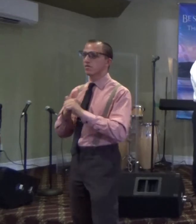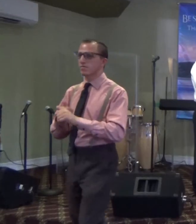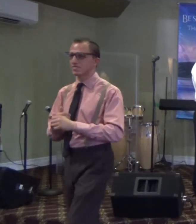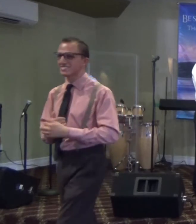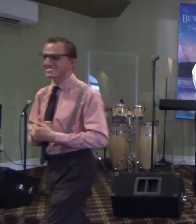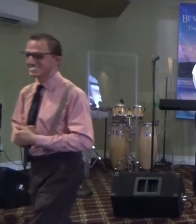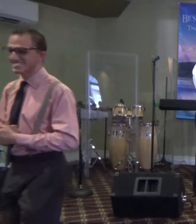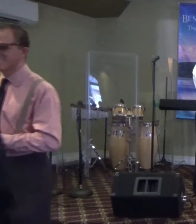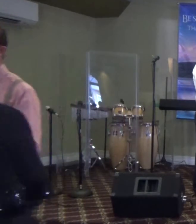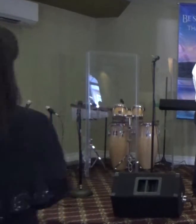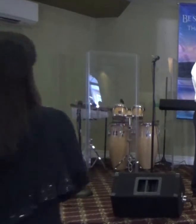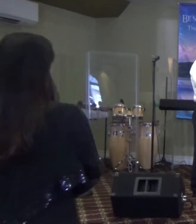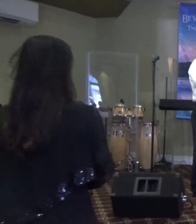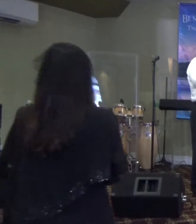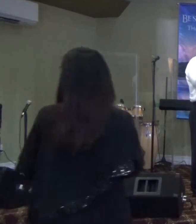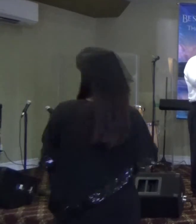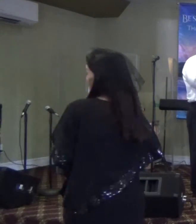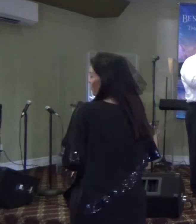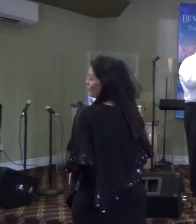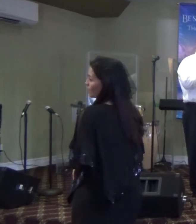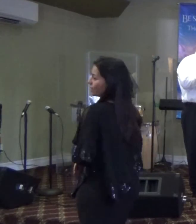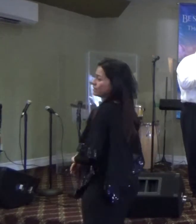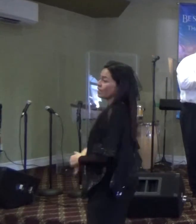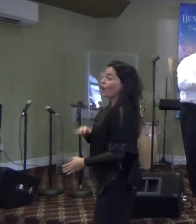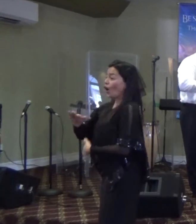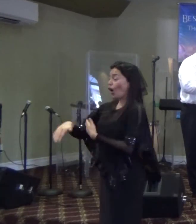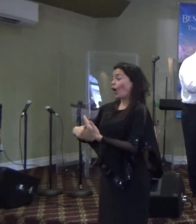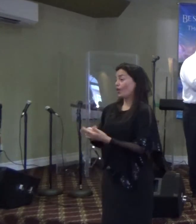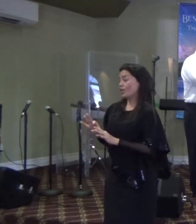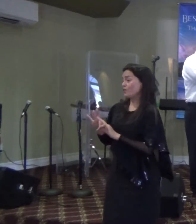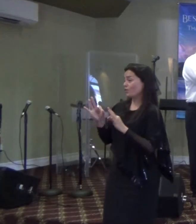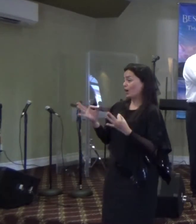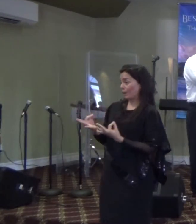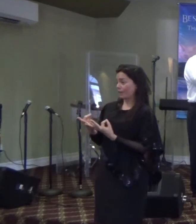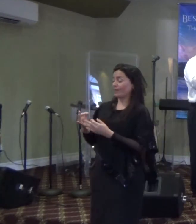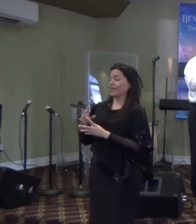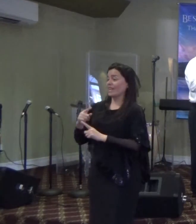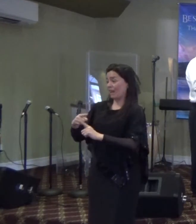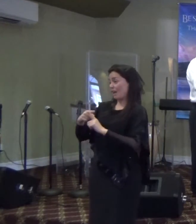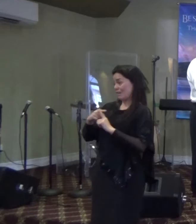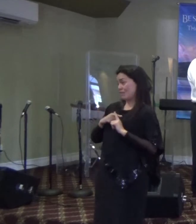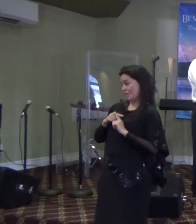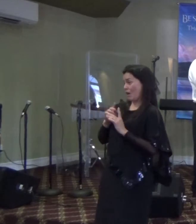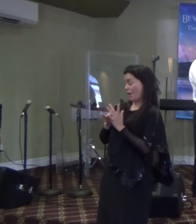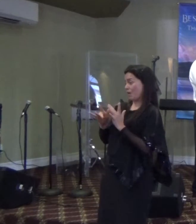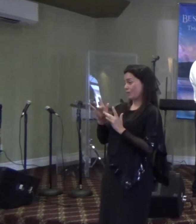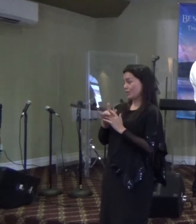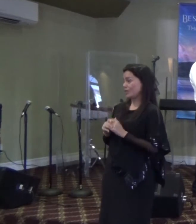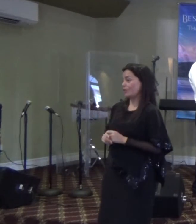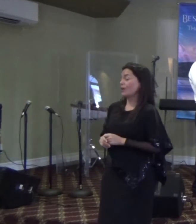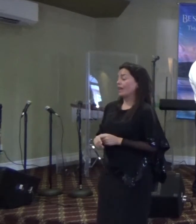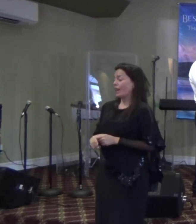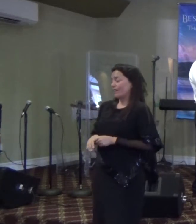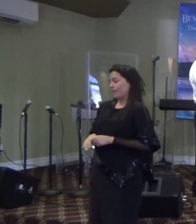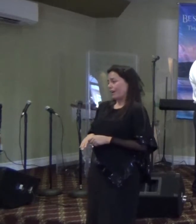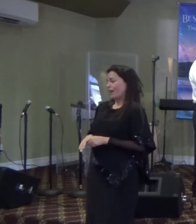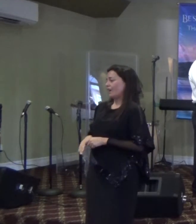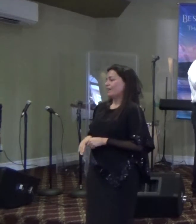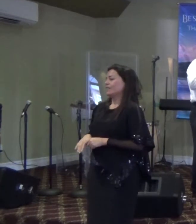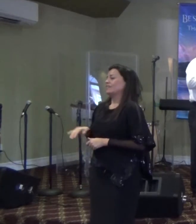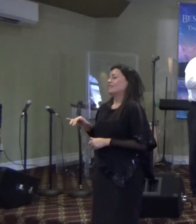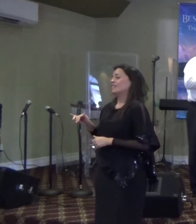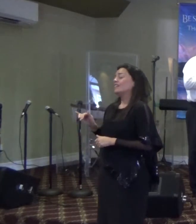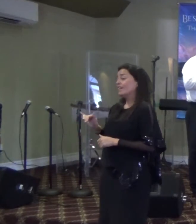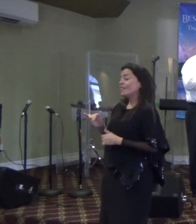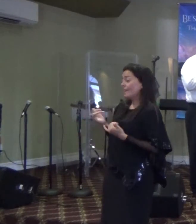niñas Those girls, ya son esposas their wives, y toda la familia le sirve a and Dios. they all serve the Lord. Bauticé